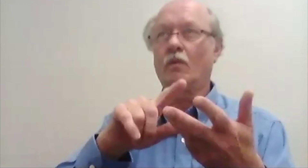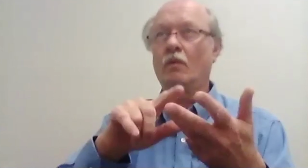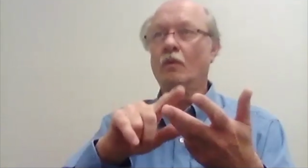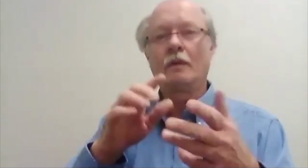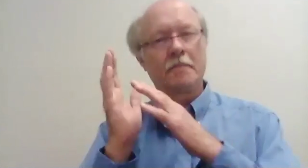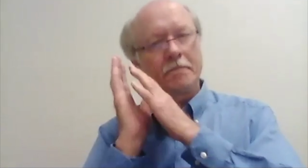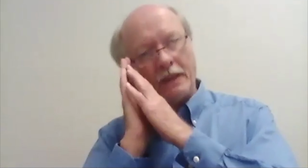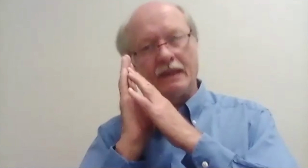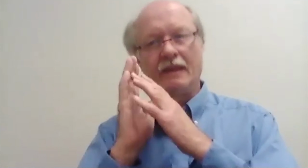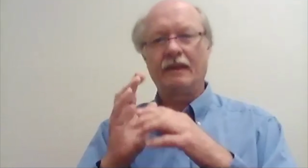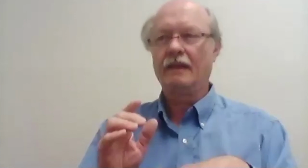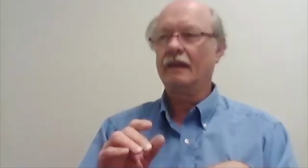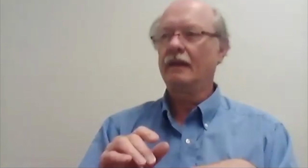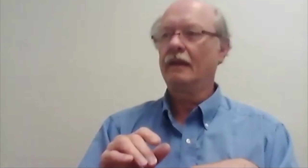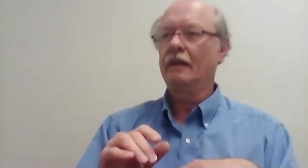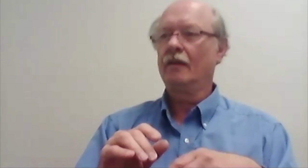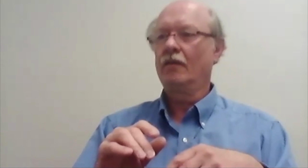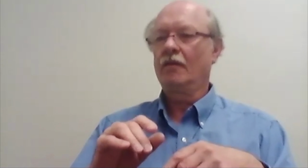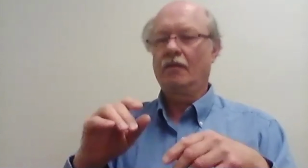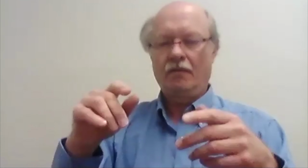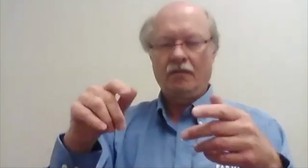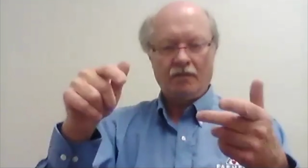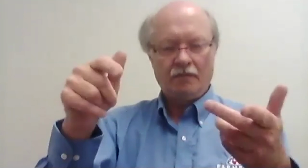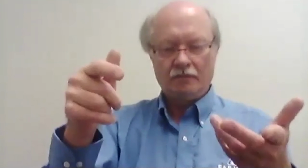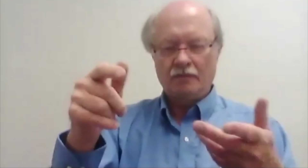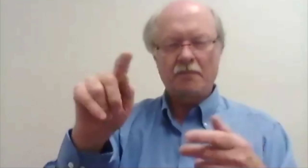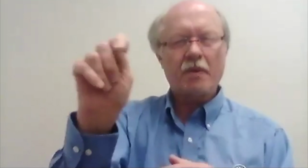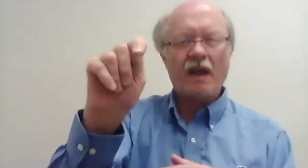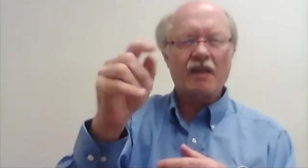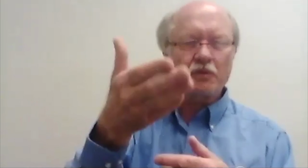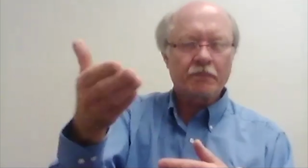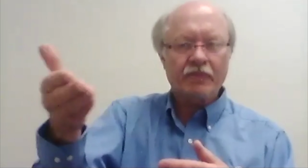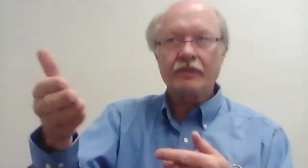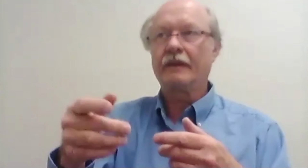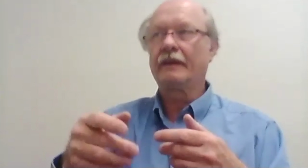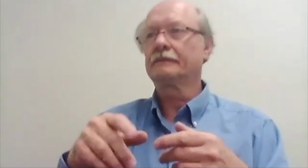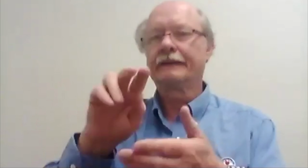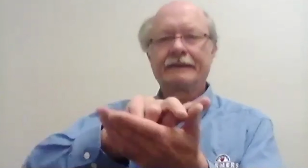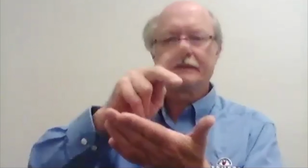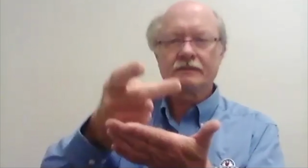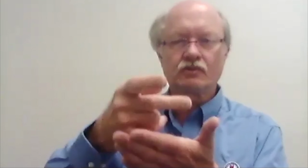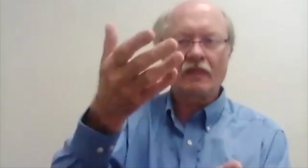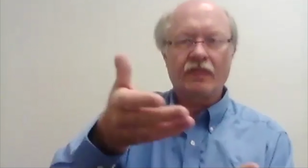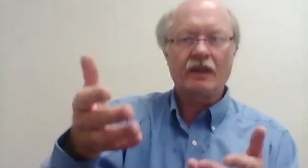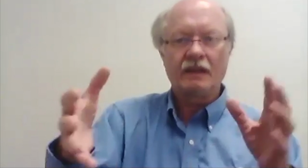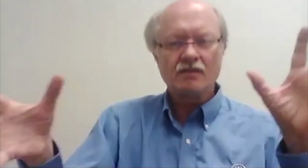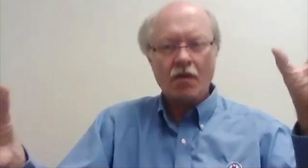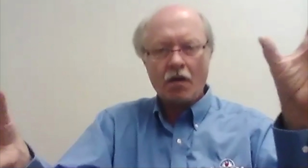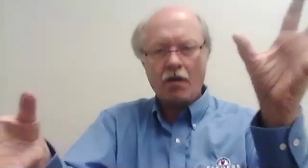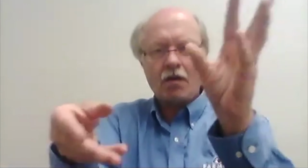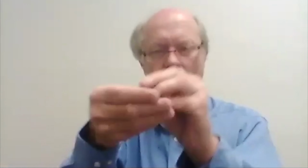So you add that all together, and we have a minimum of $10,000, and it goes up from there in terms of coverage. If you've